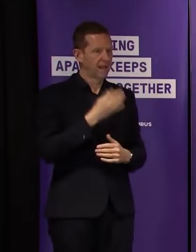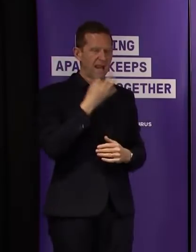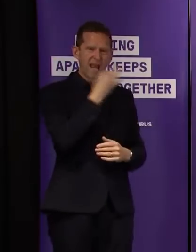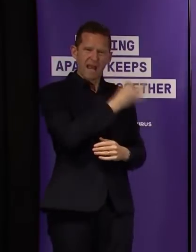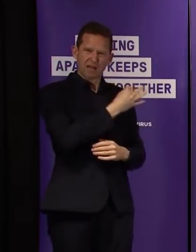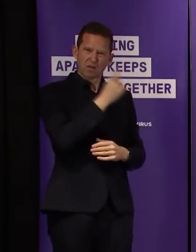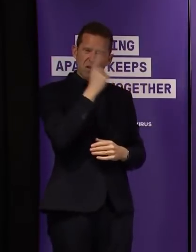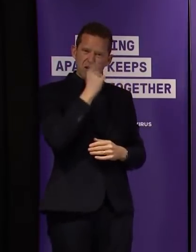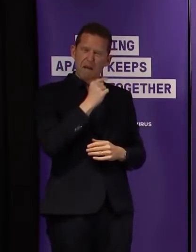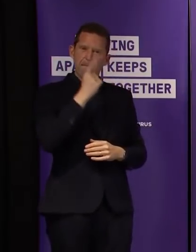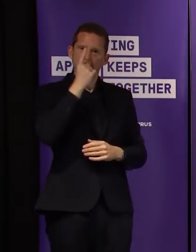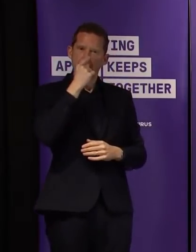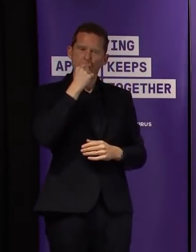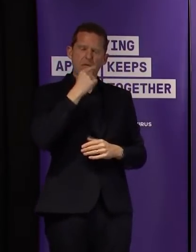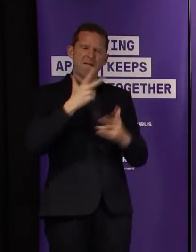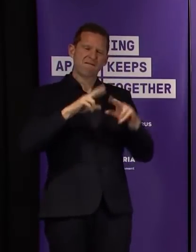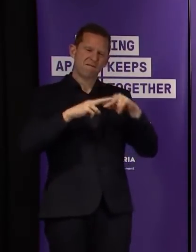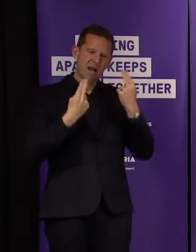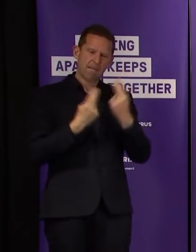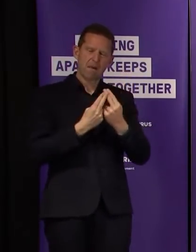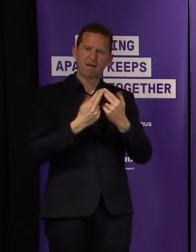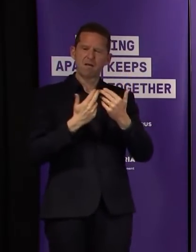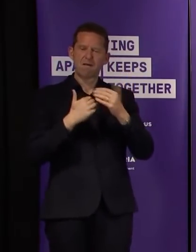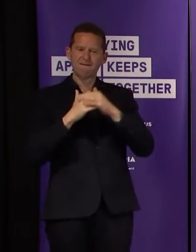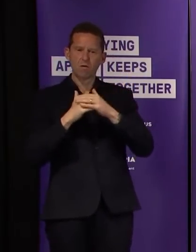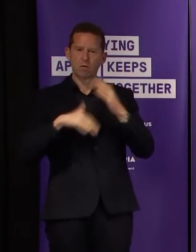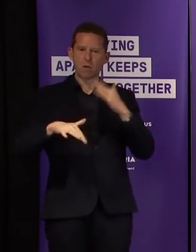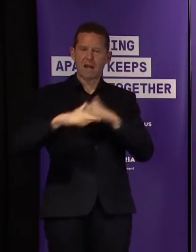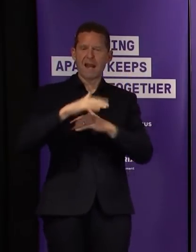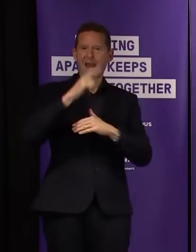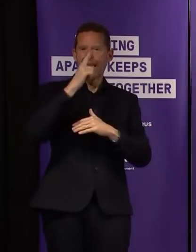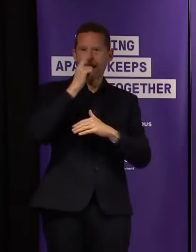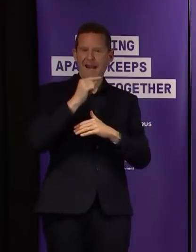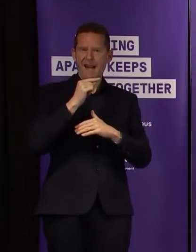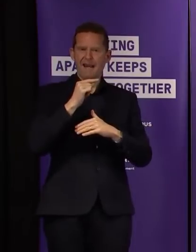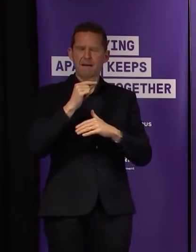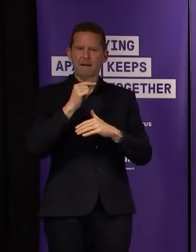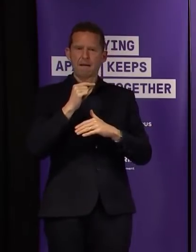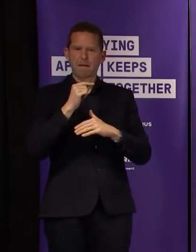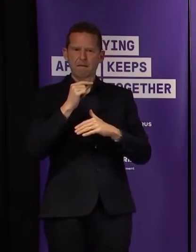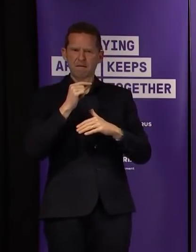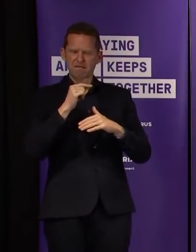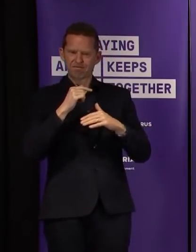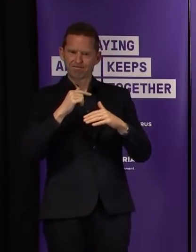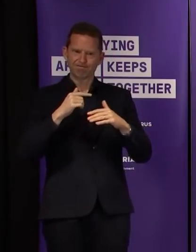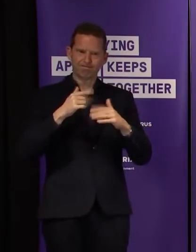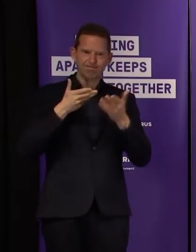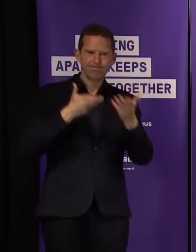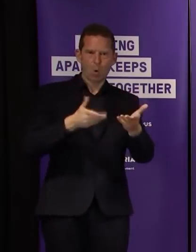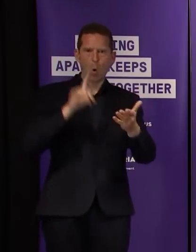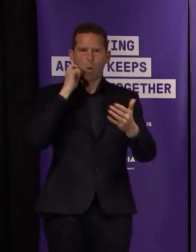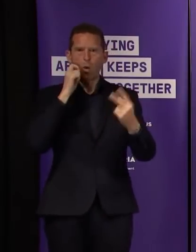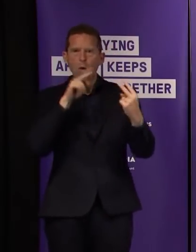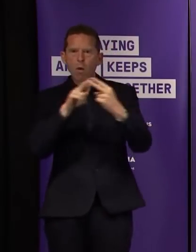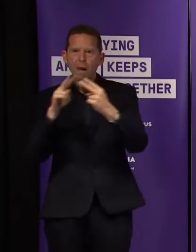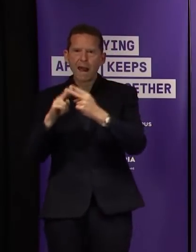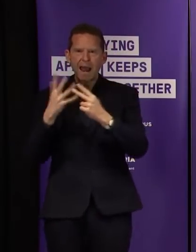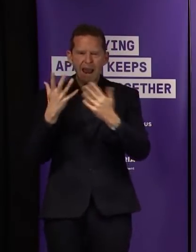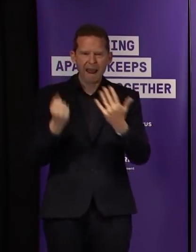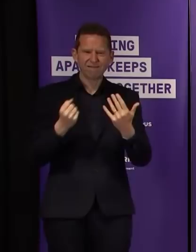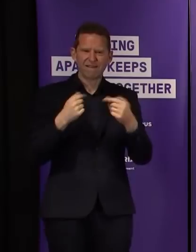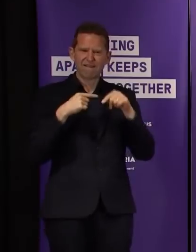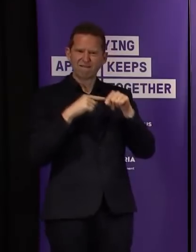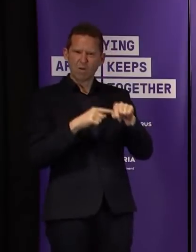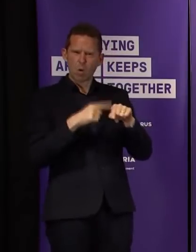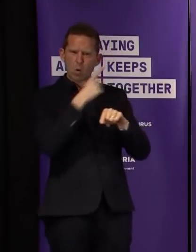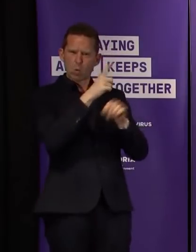regional Victoria, for example, to be there? I think when we're on the same setting, that's certainly the case. But at the moment, those constraints within